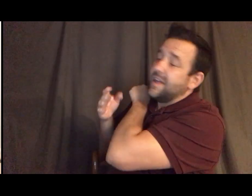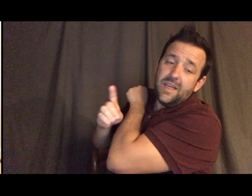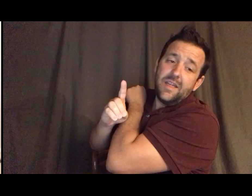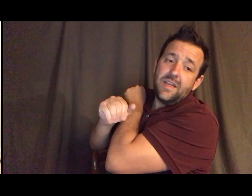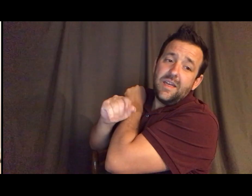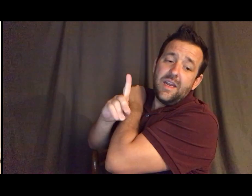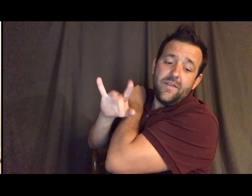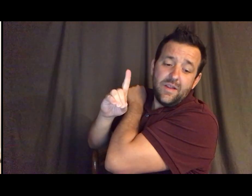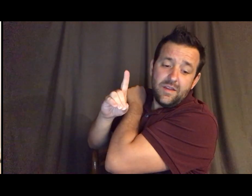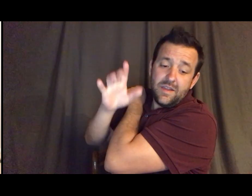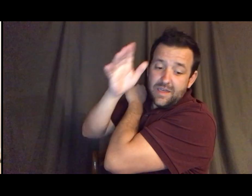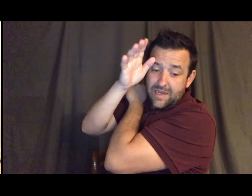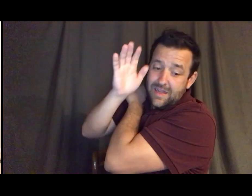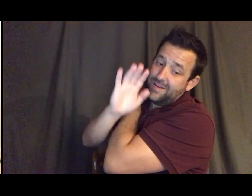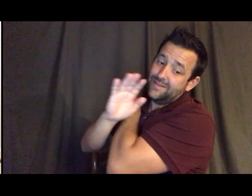scary."